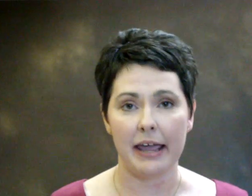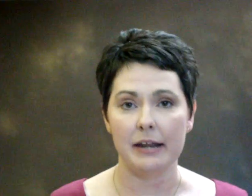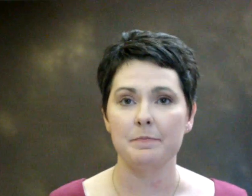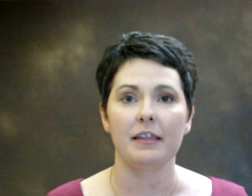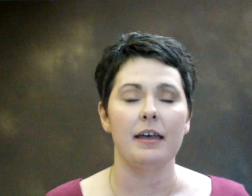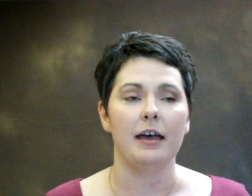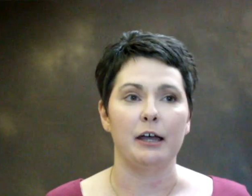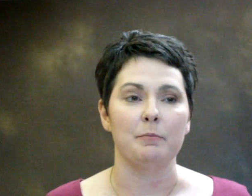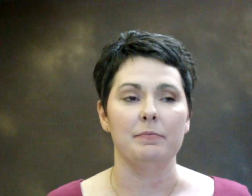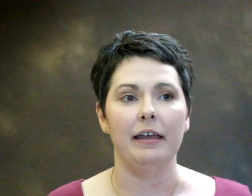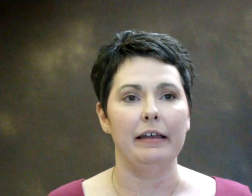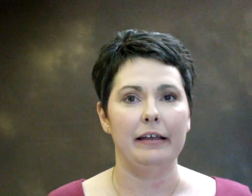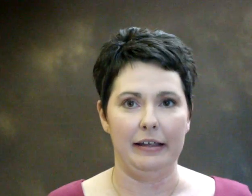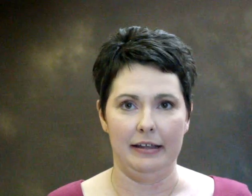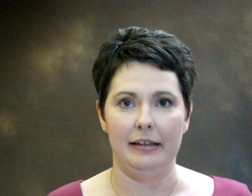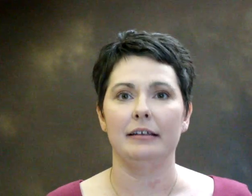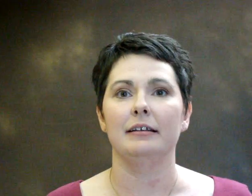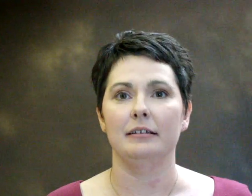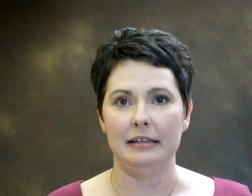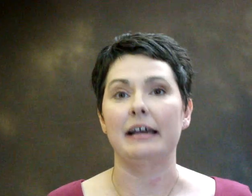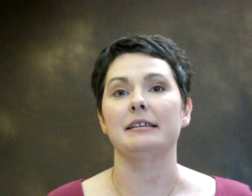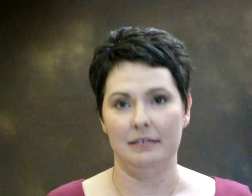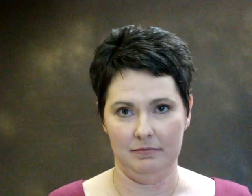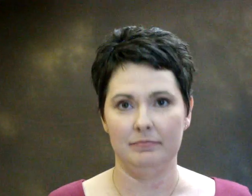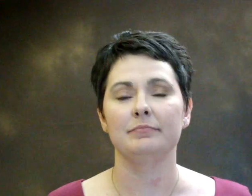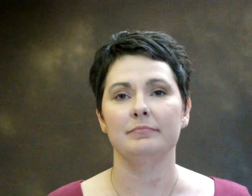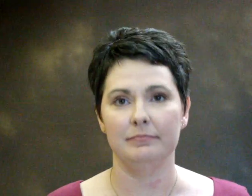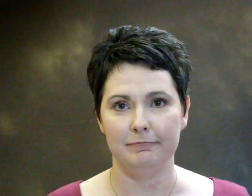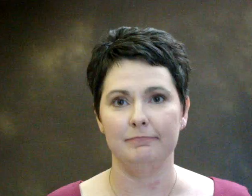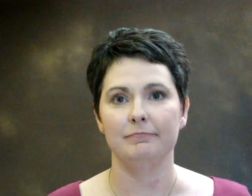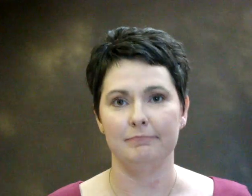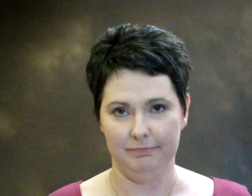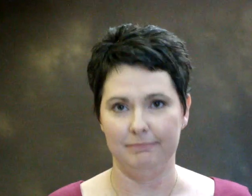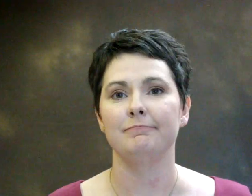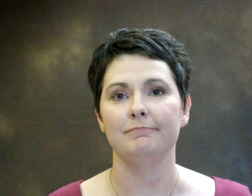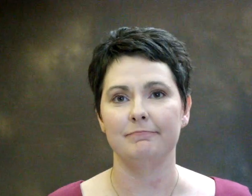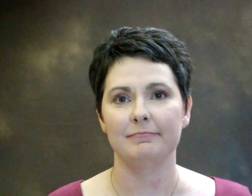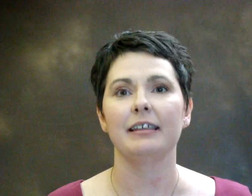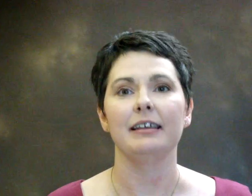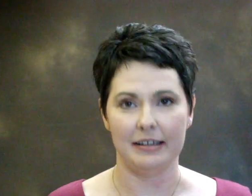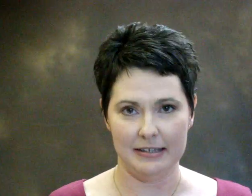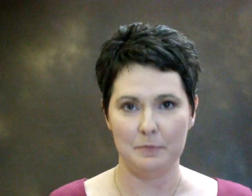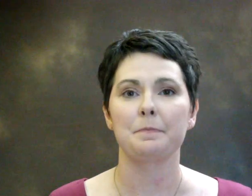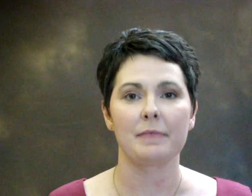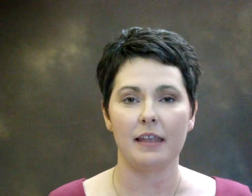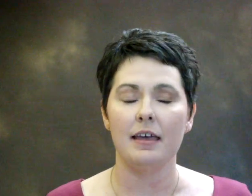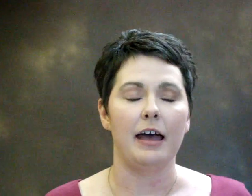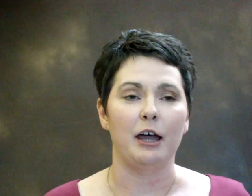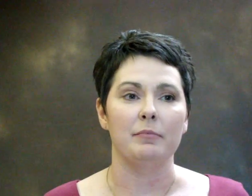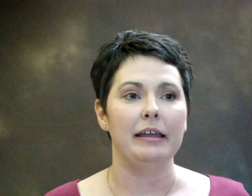pain. So certain things will trigger it. Yes. So that's what led him to think it was a trigeminal neuralgia. Yes. Okay. He